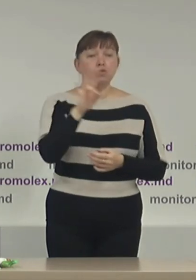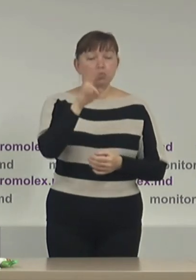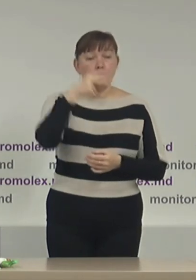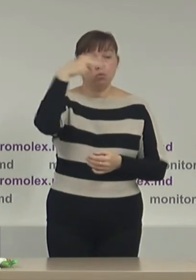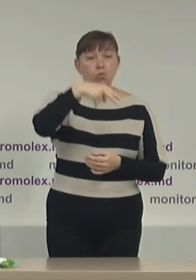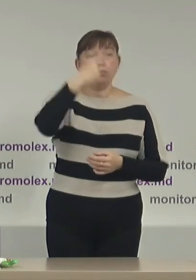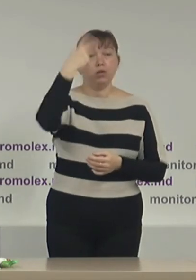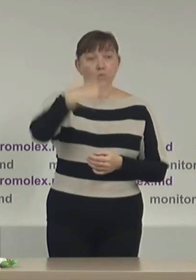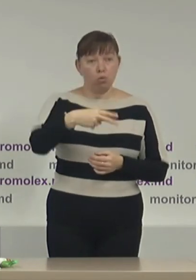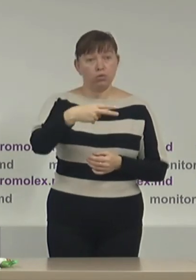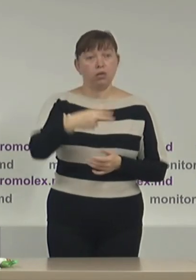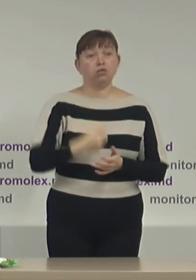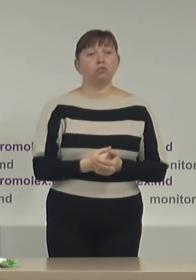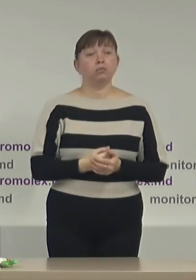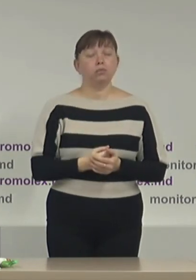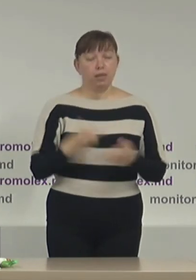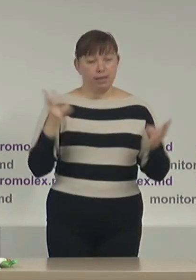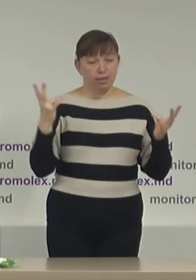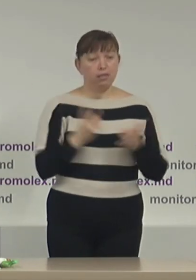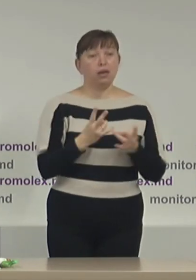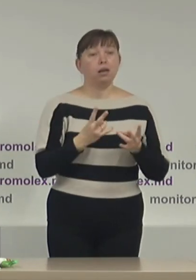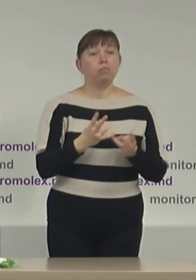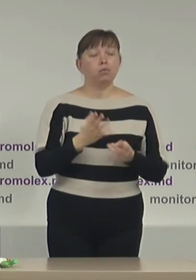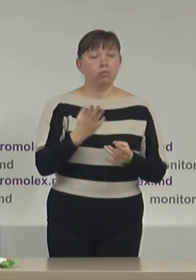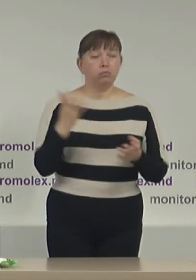the 15th of November, 2020,